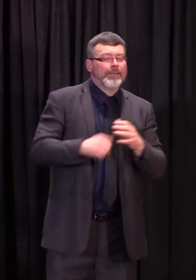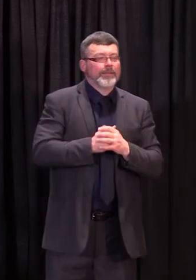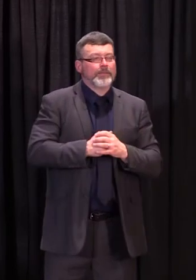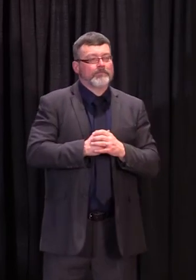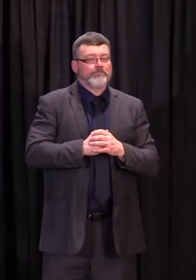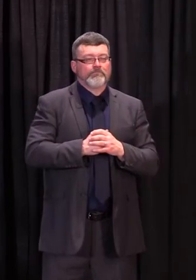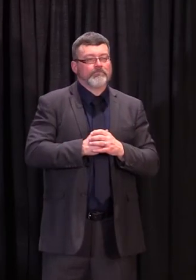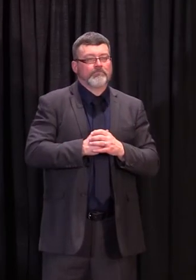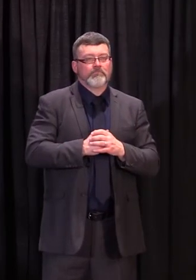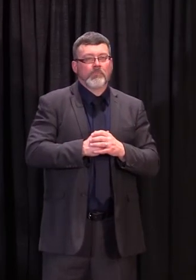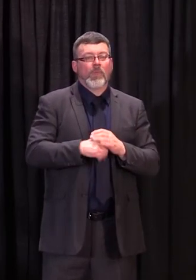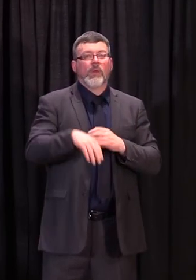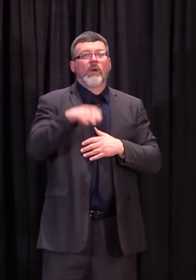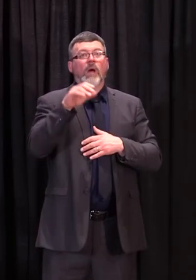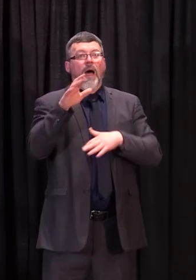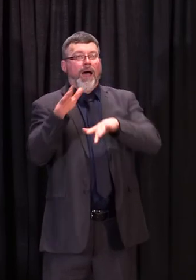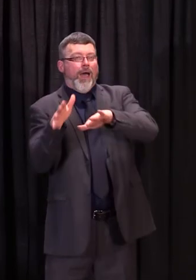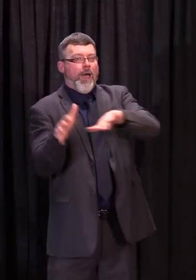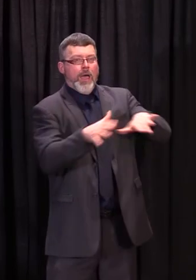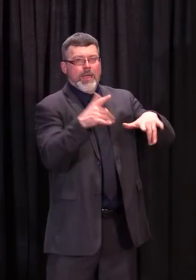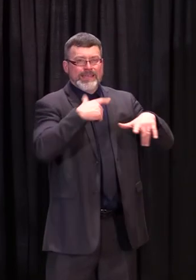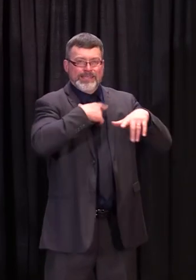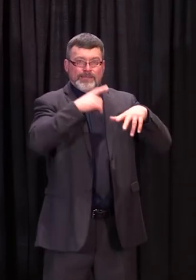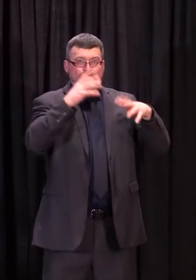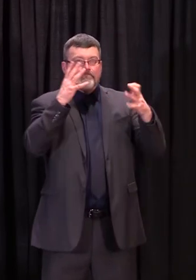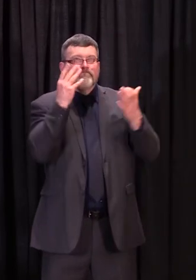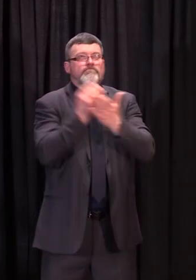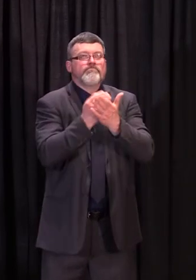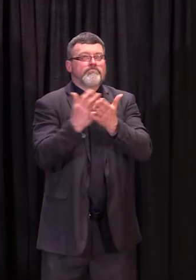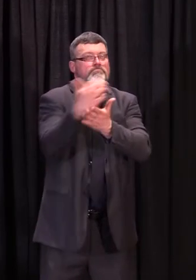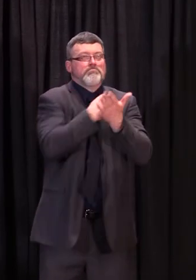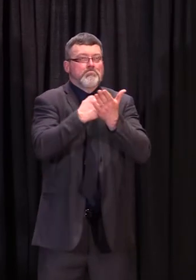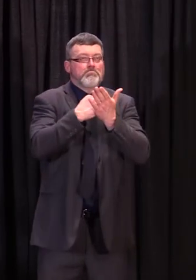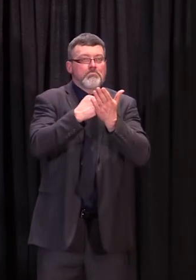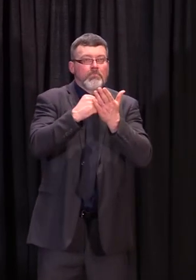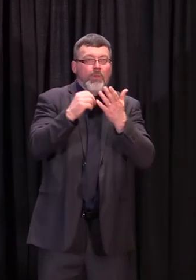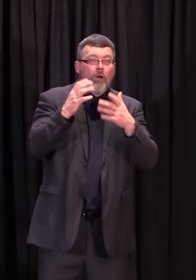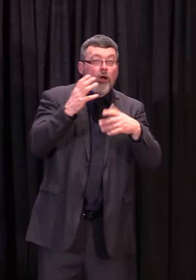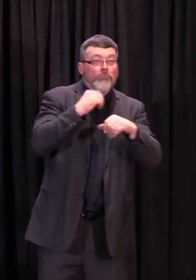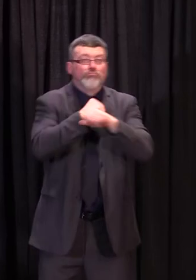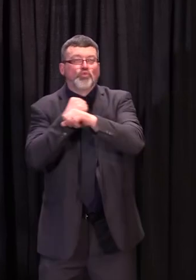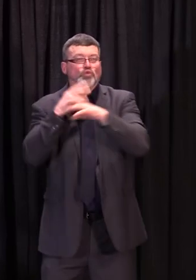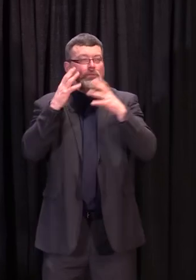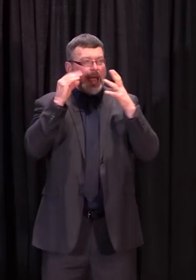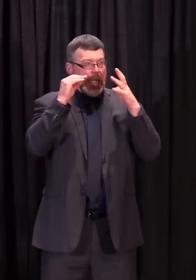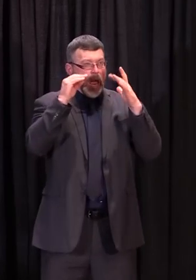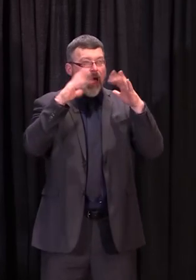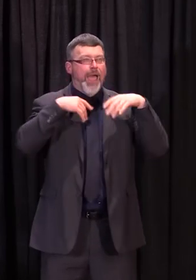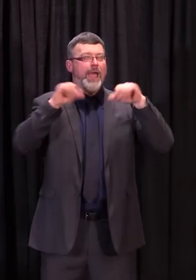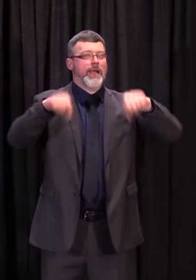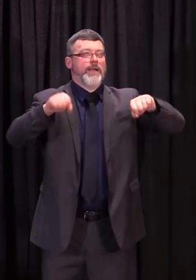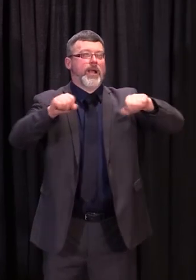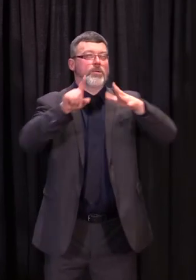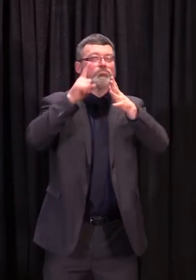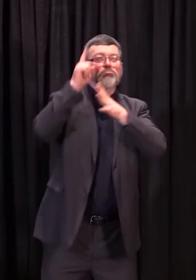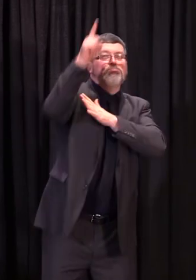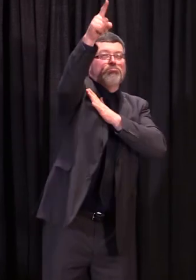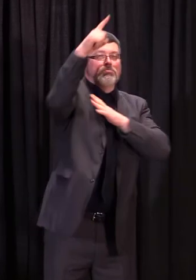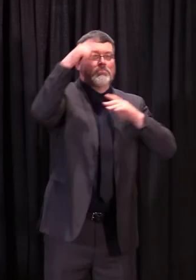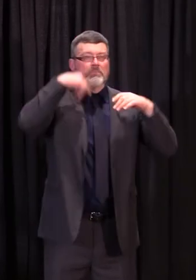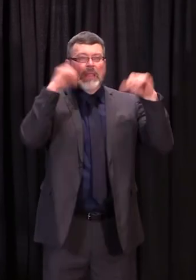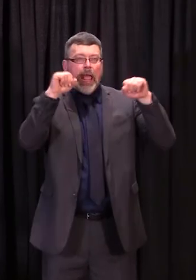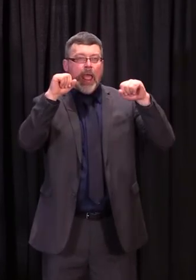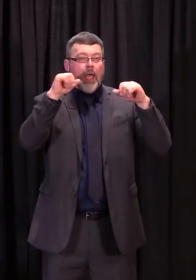the vision of prosperity and security that's well within our reach for every county, every community, and